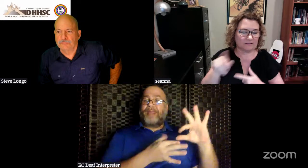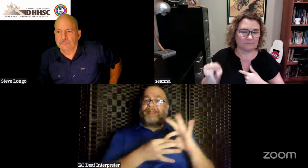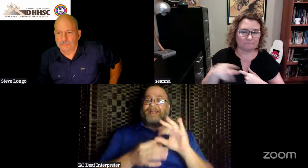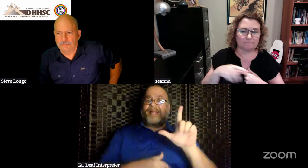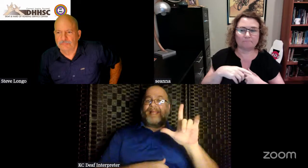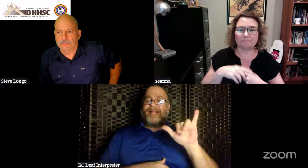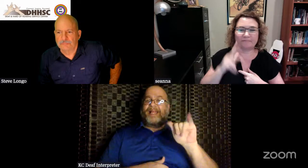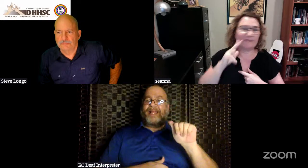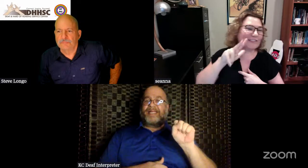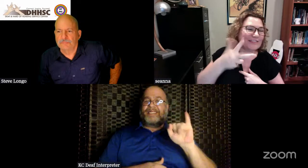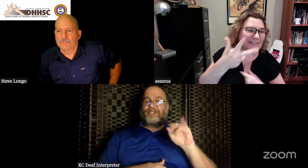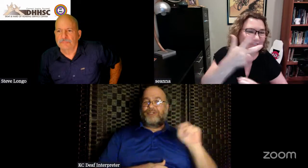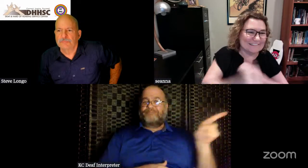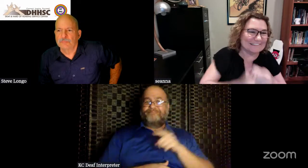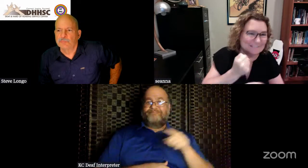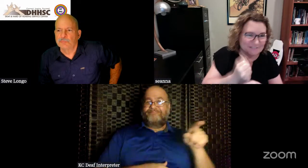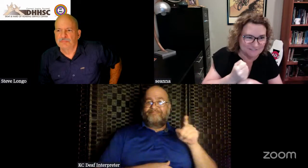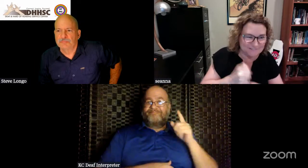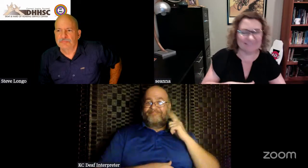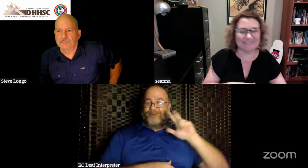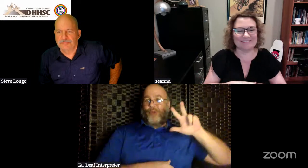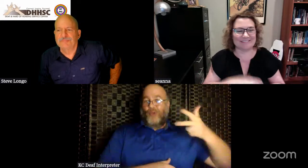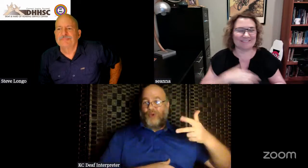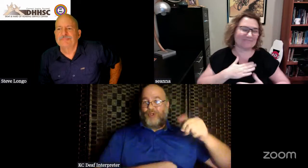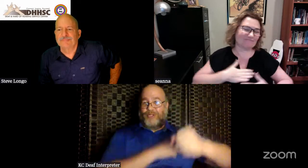how we've been coordinating and working together.